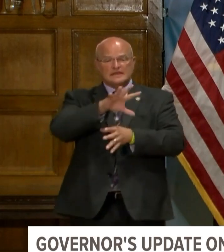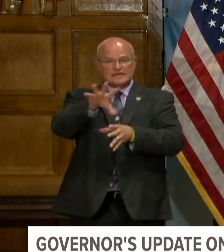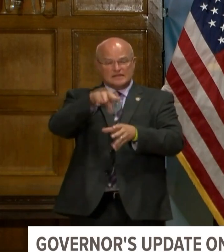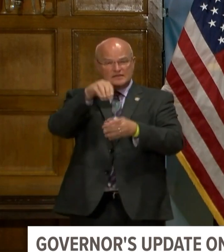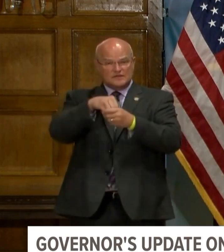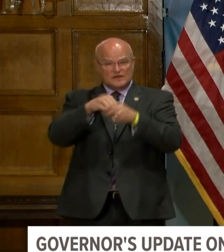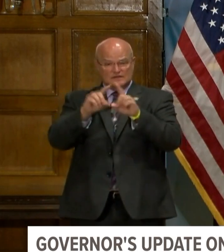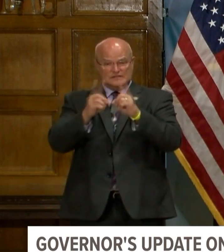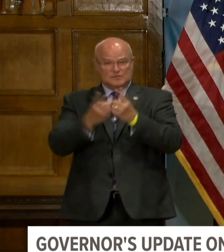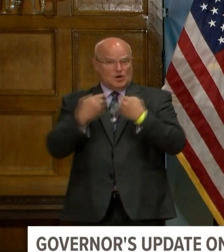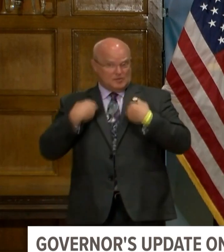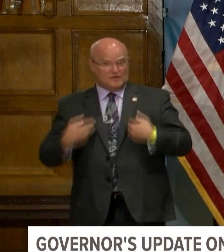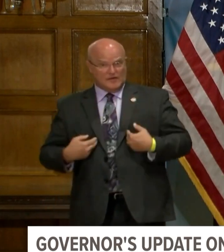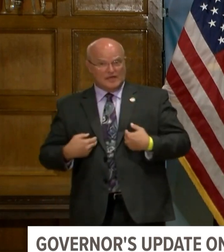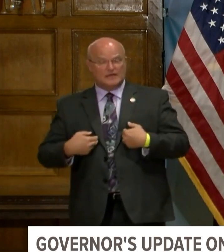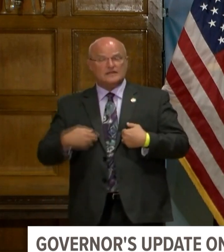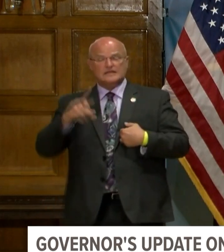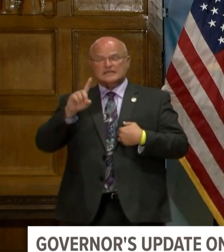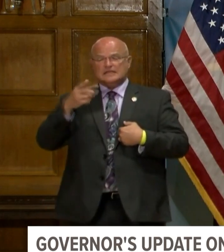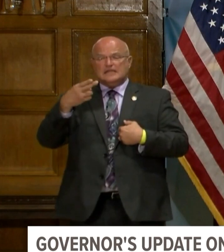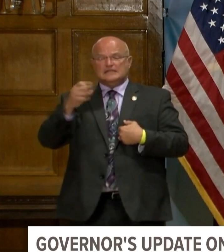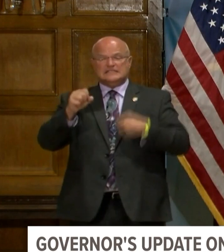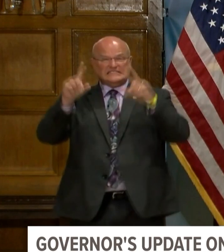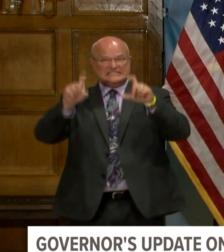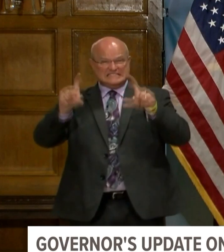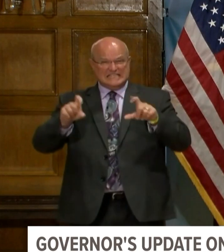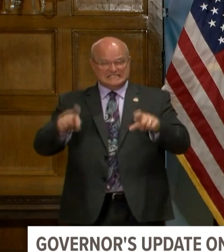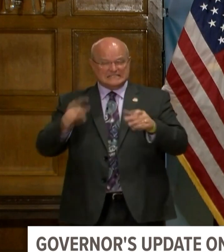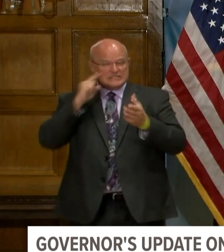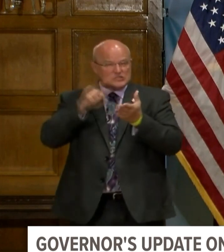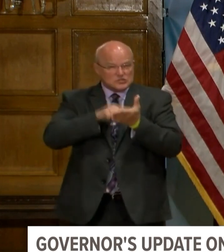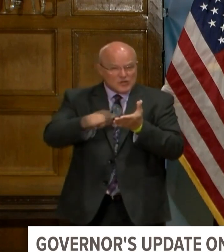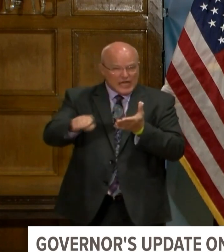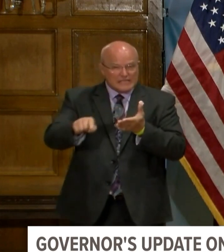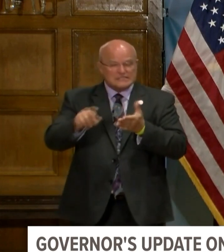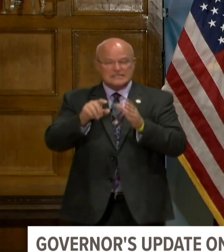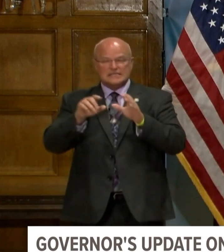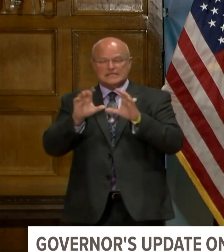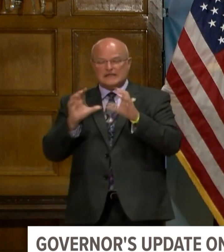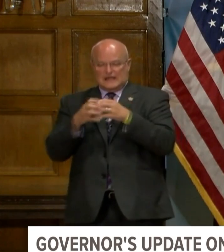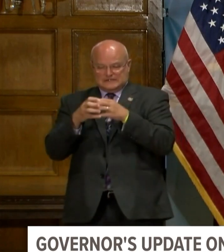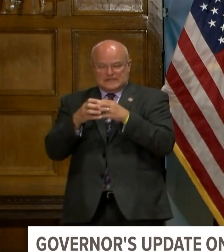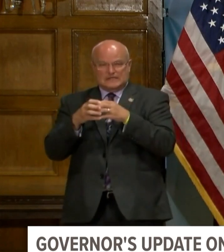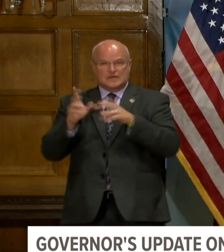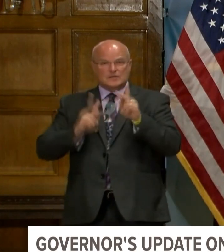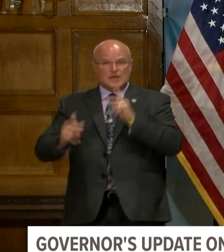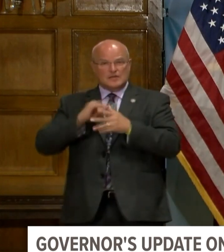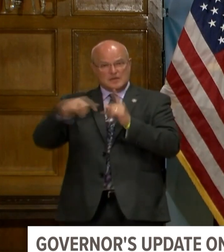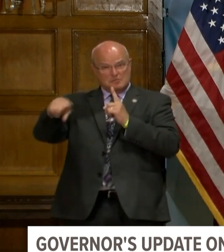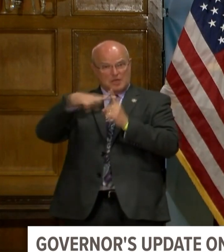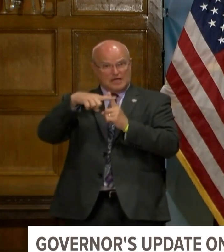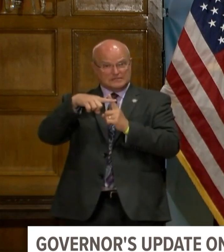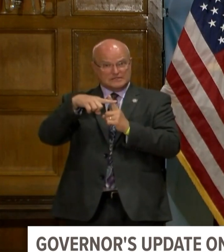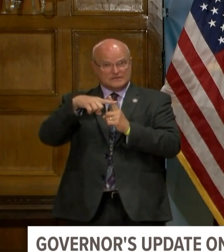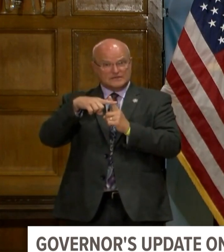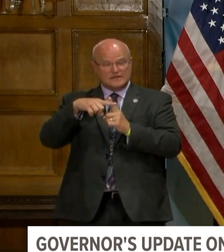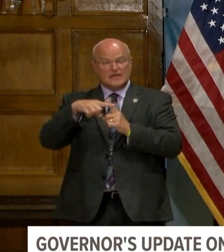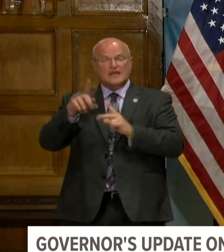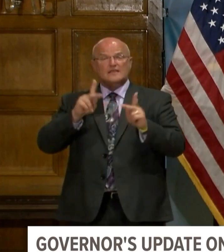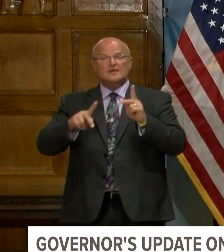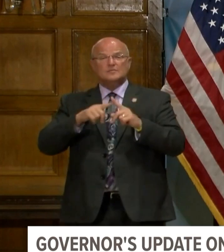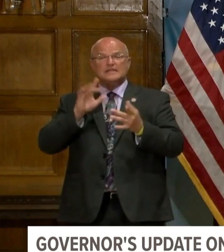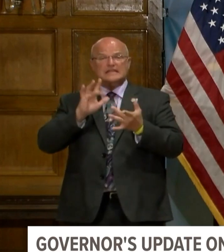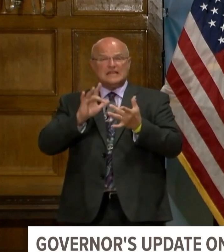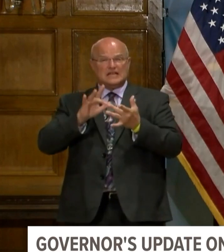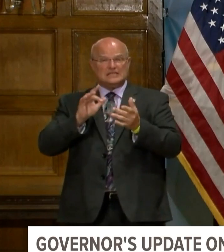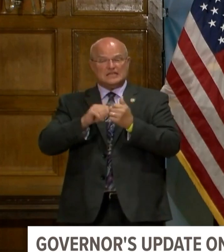involves the Department of Health of testing, tracing, and isolation of those that are positive and those that have been